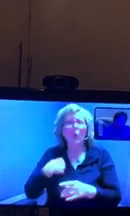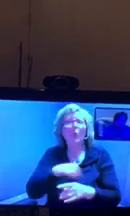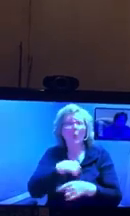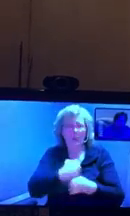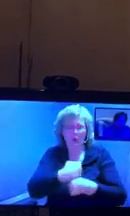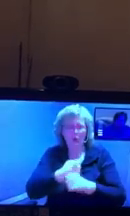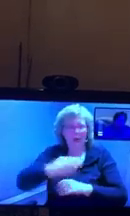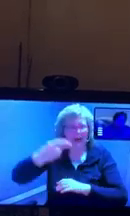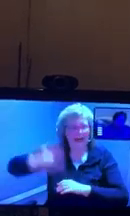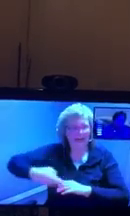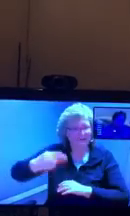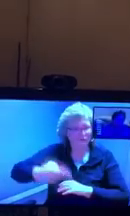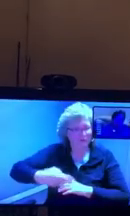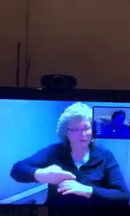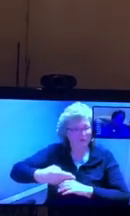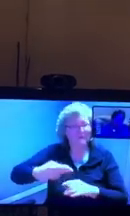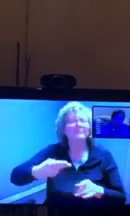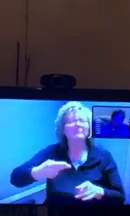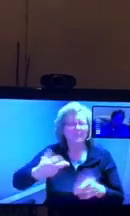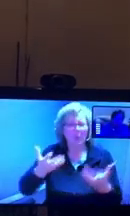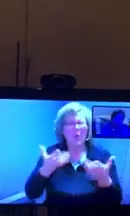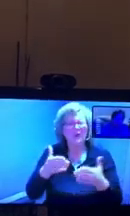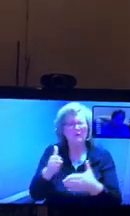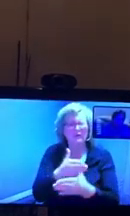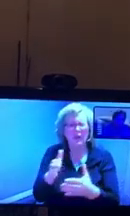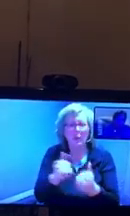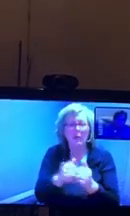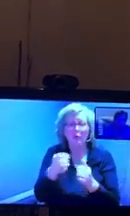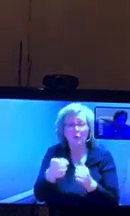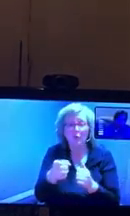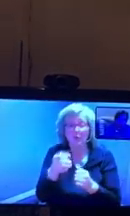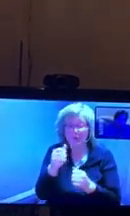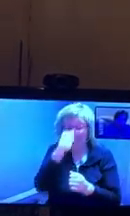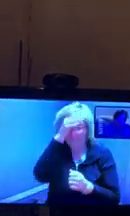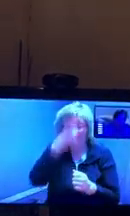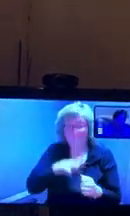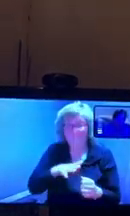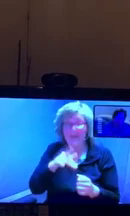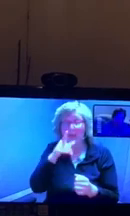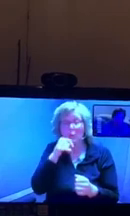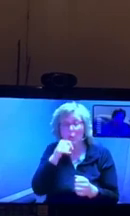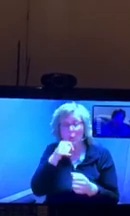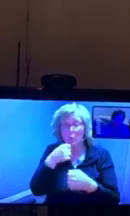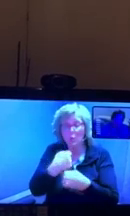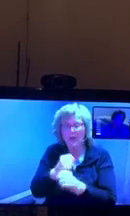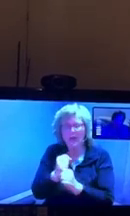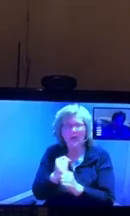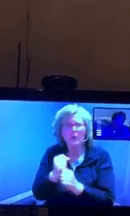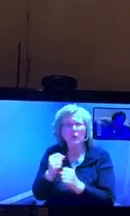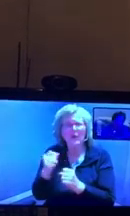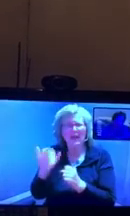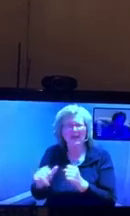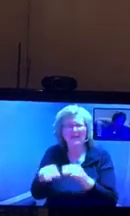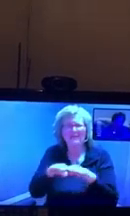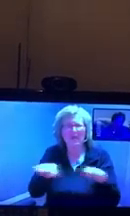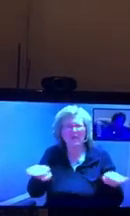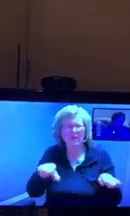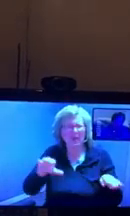creating history. Now I'd like to share with you the man that created this platform, that's all. It's Ash Sahib. And this is my history with Ash, and I'll tell